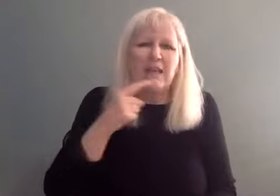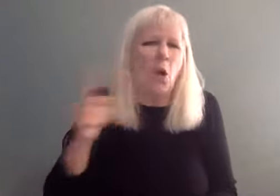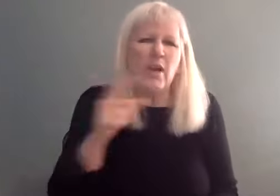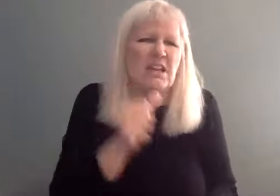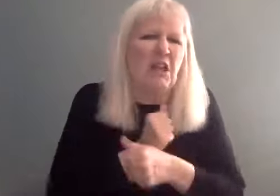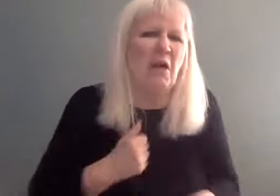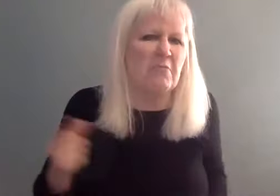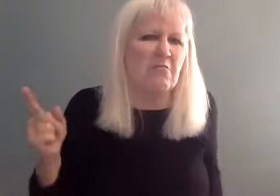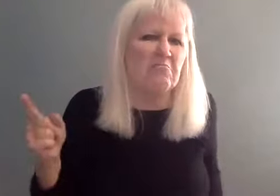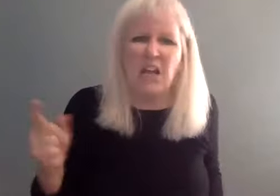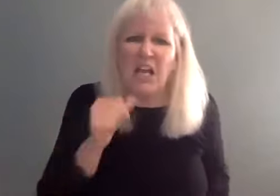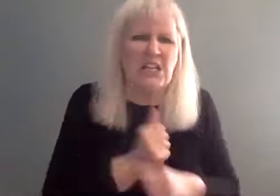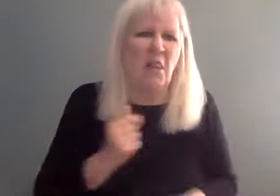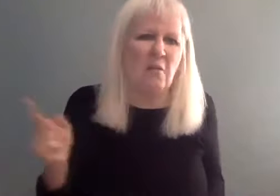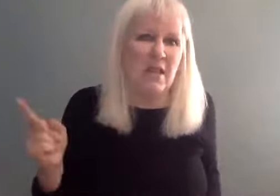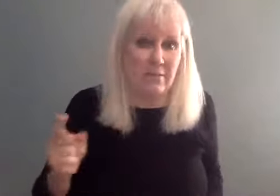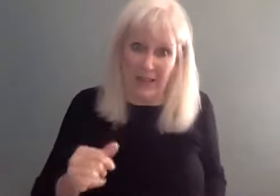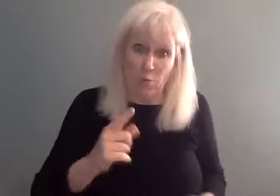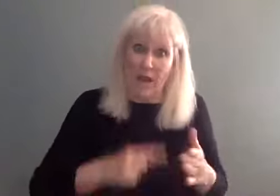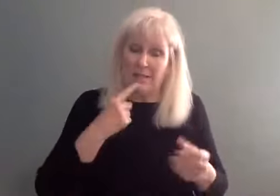made him out to be somebody who didn't give me what I needed.